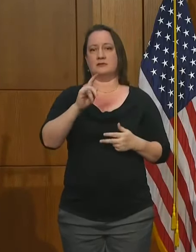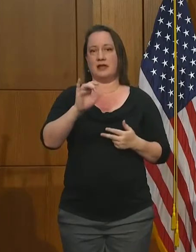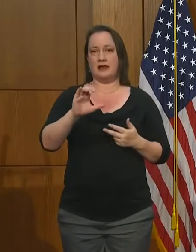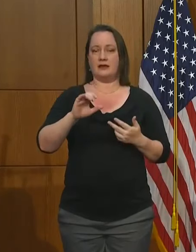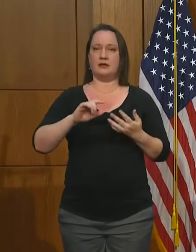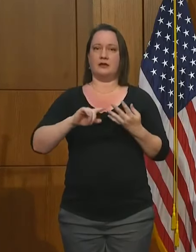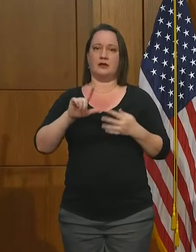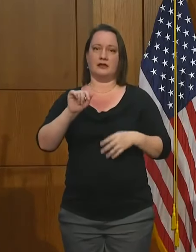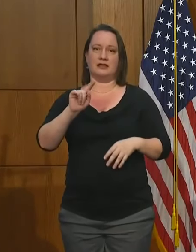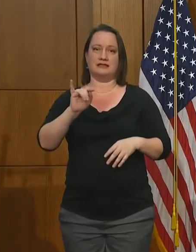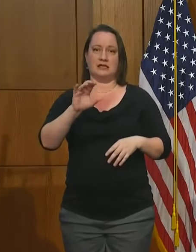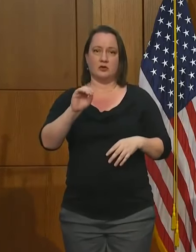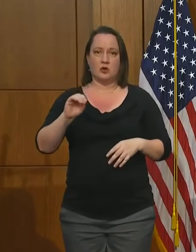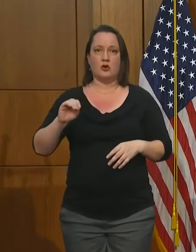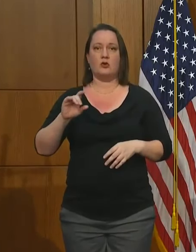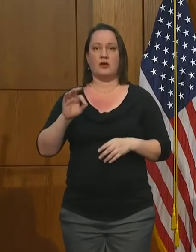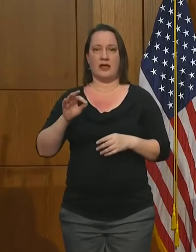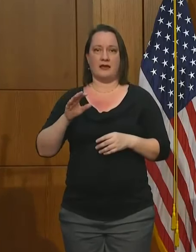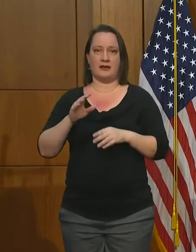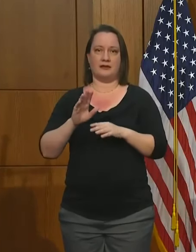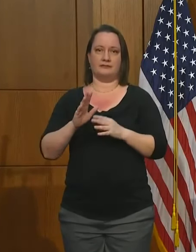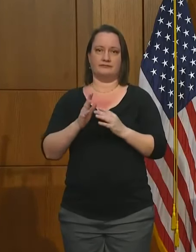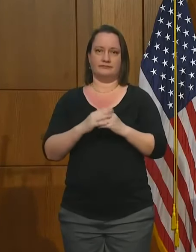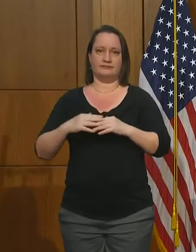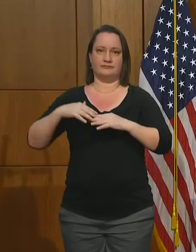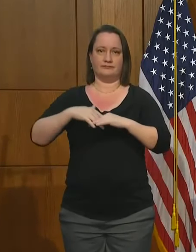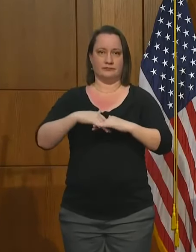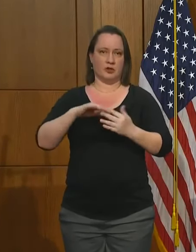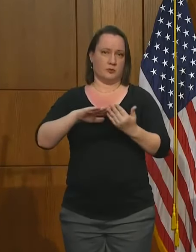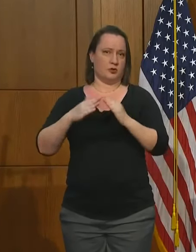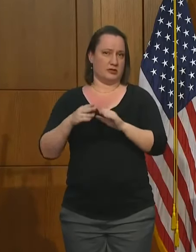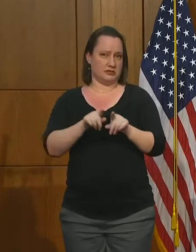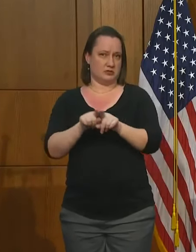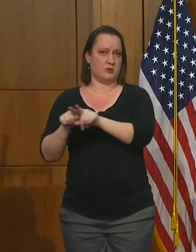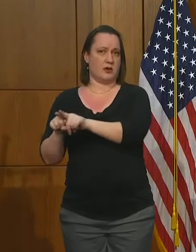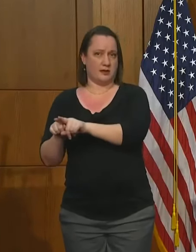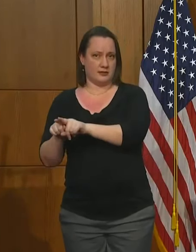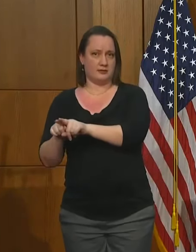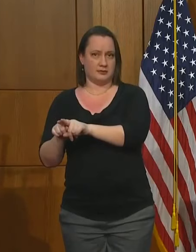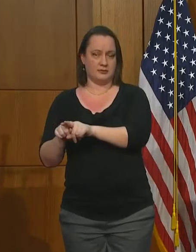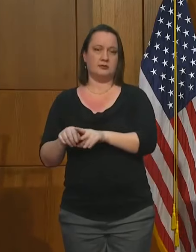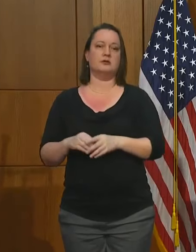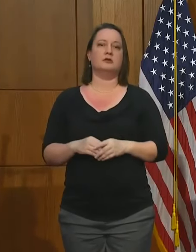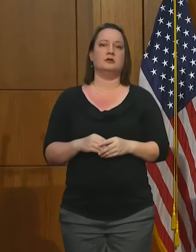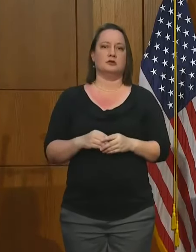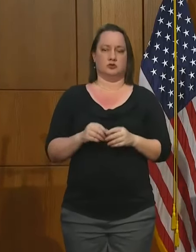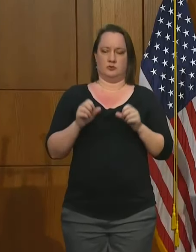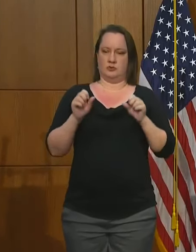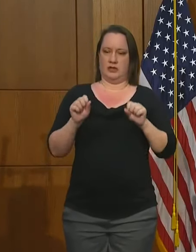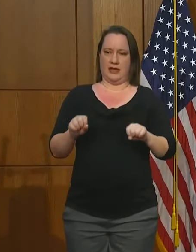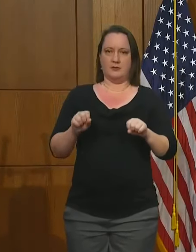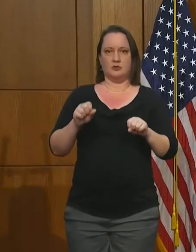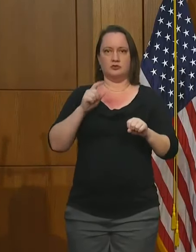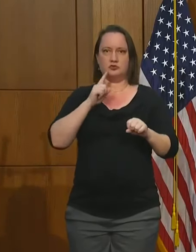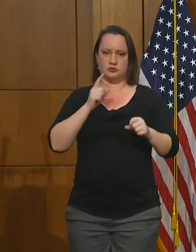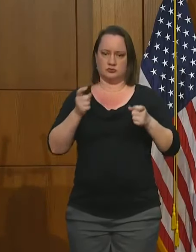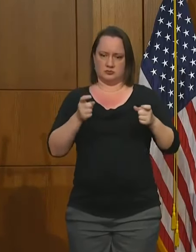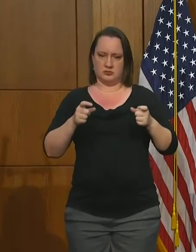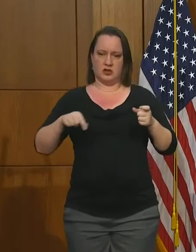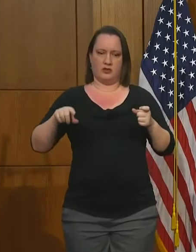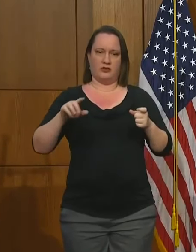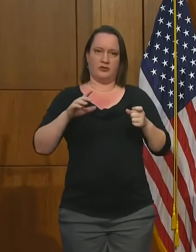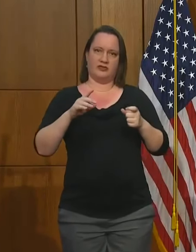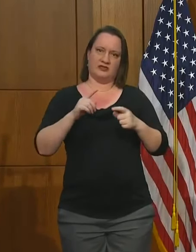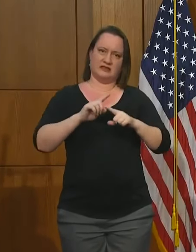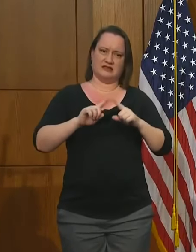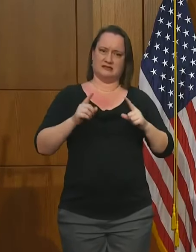Latinx, and indigenous communities in particular. So in order to mitigate the projected debilitating outcomes on